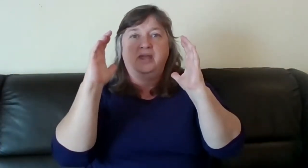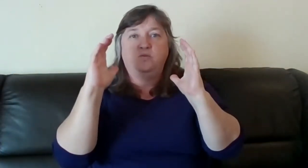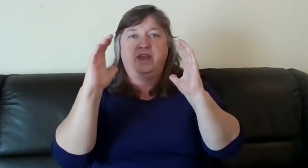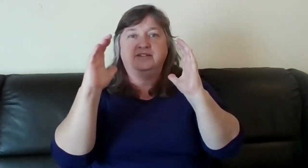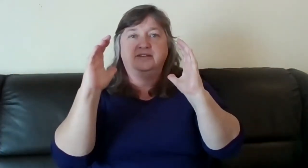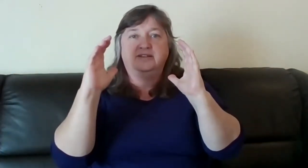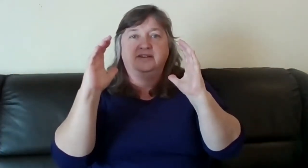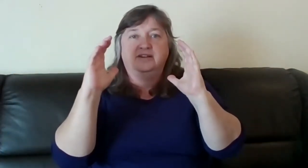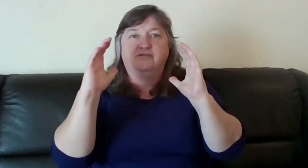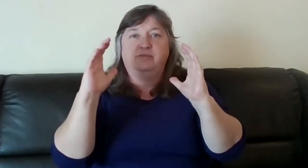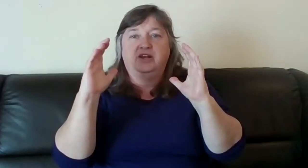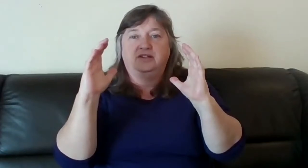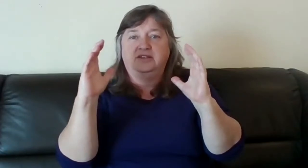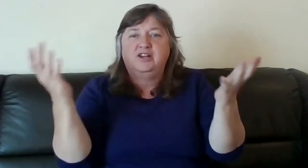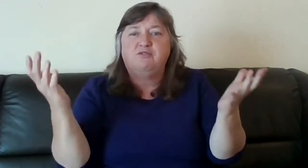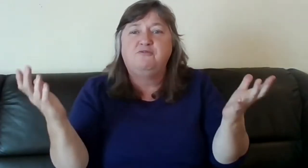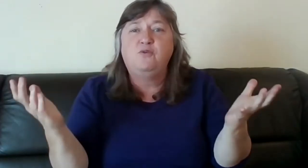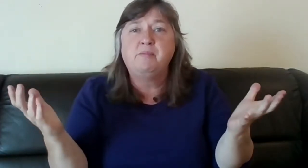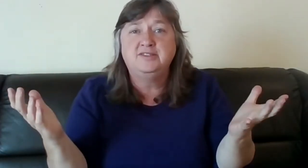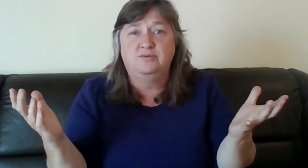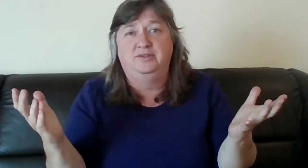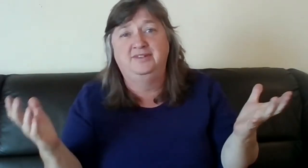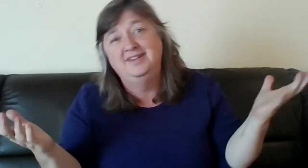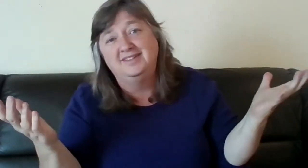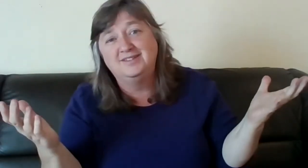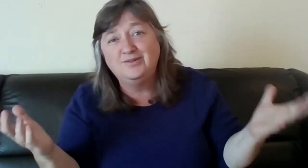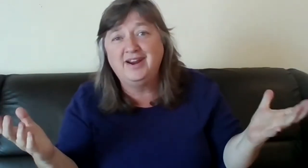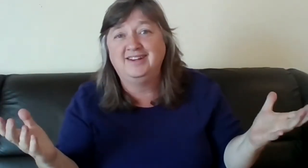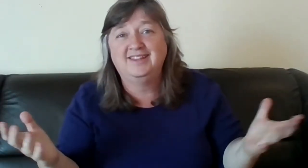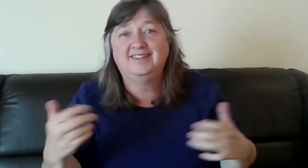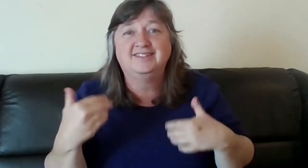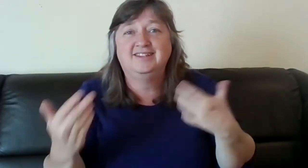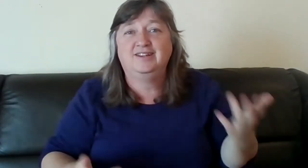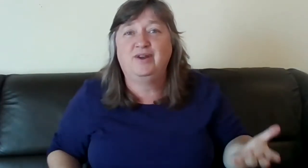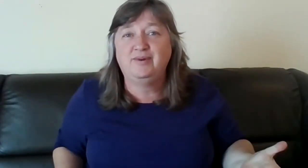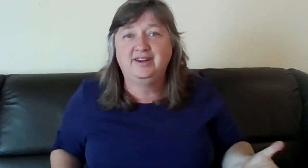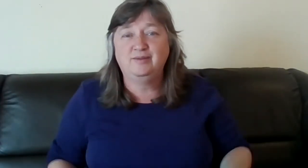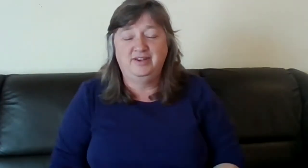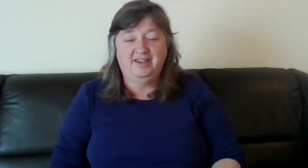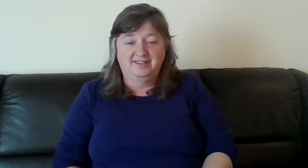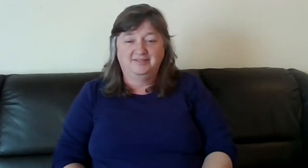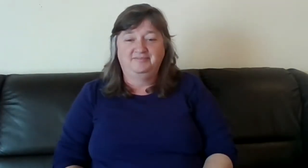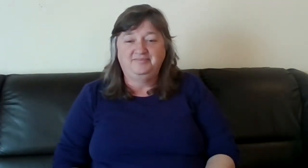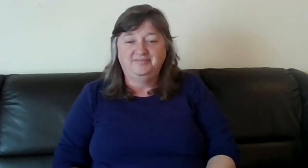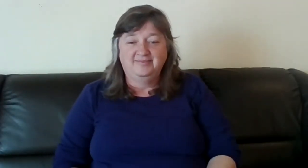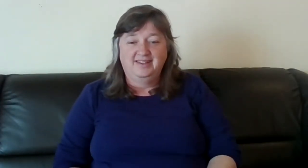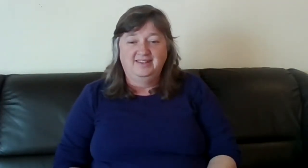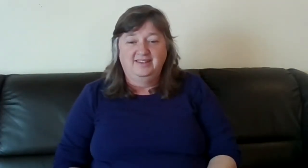and wait for the bottle. You know, 4 months old. So great that's a great way to communicate.